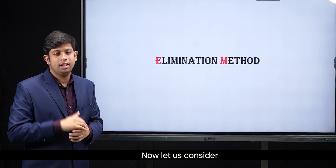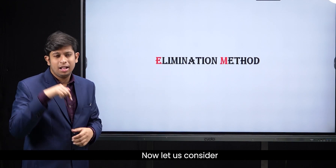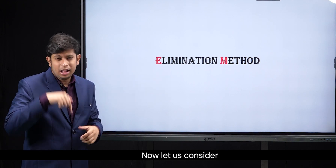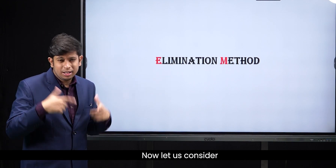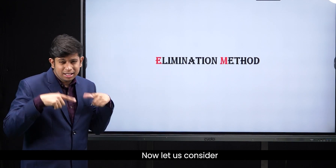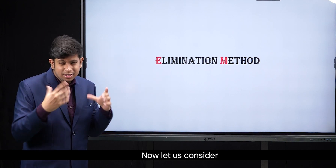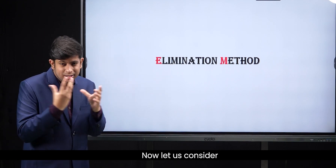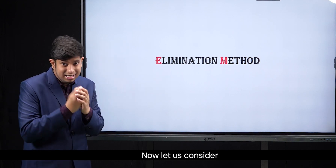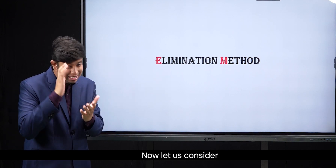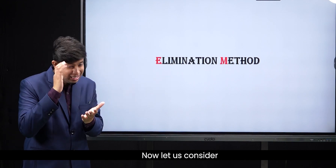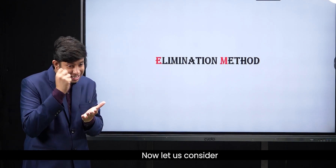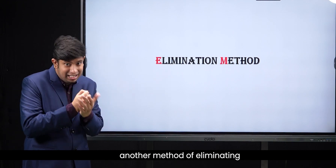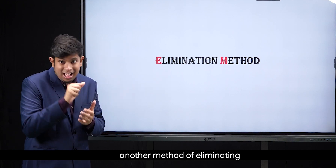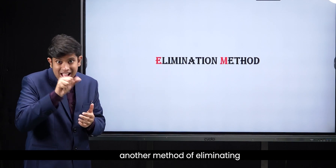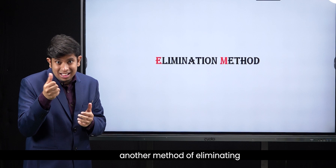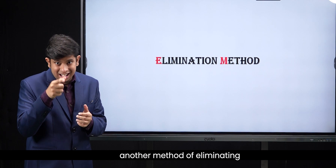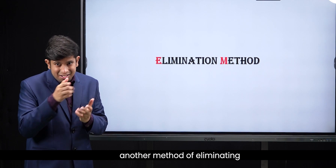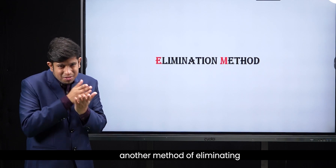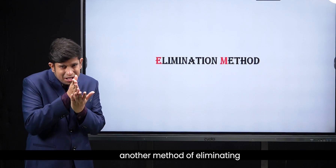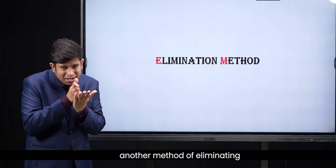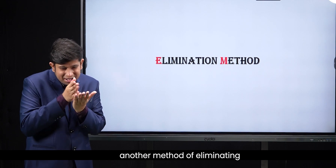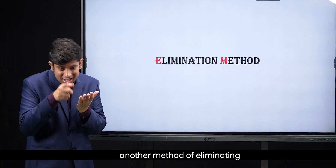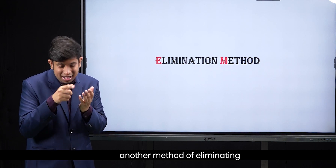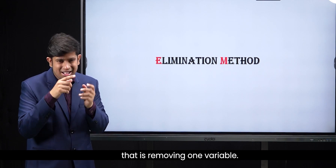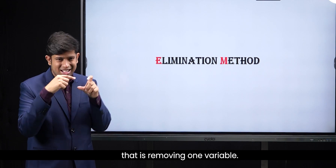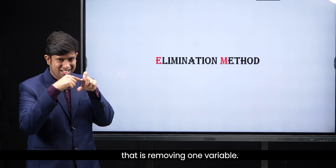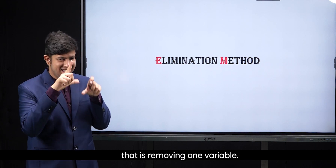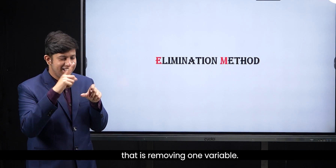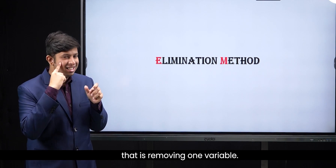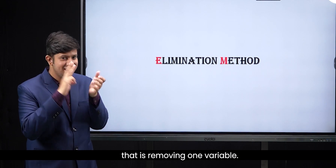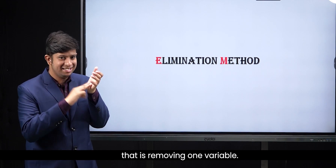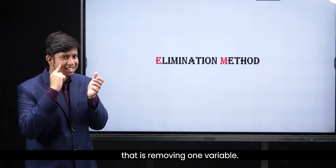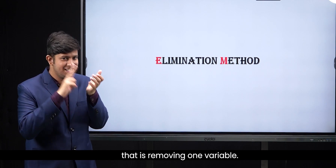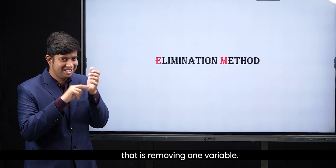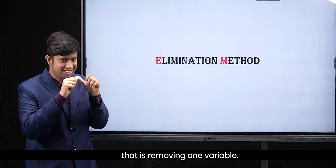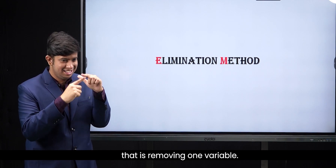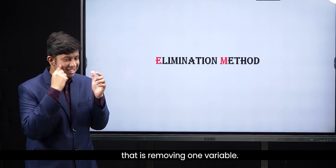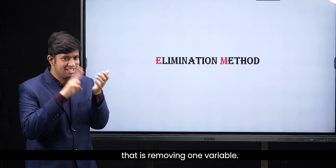Now, let us consider another method of eliminating, that is removing one variable.